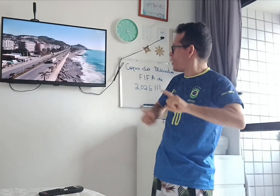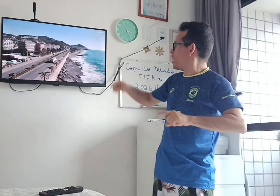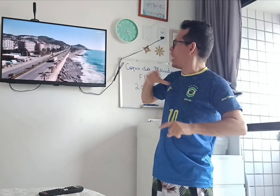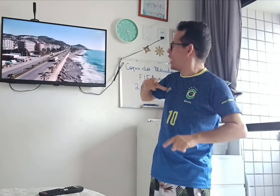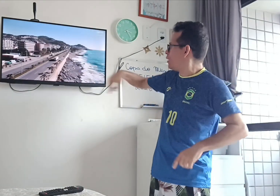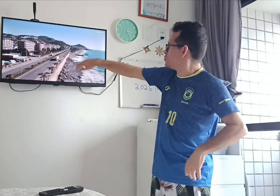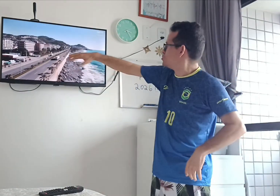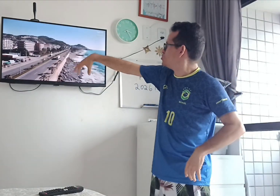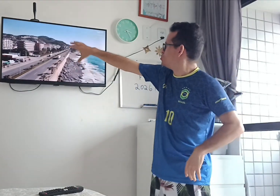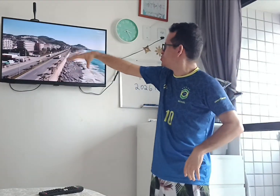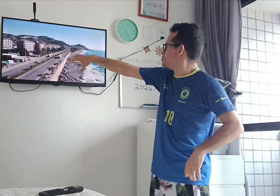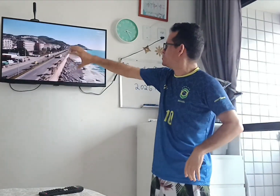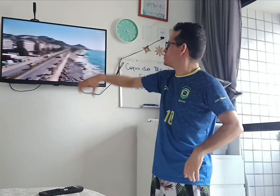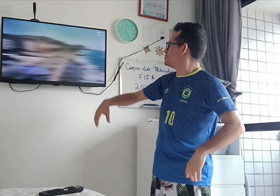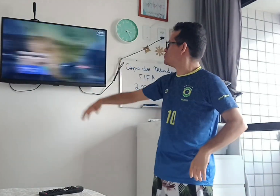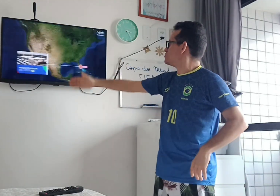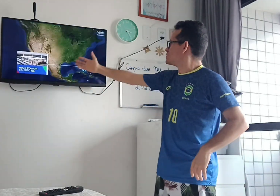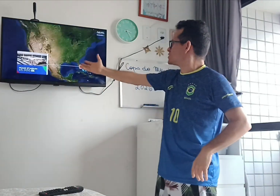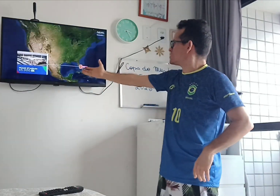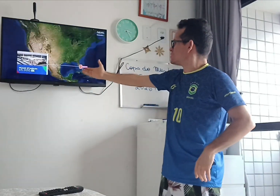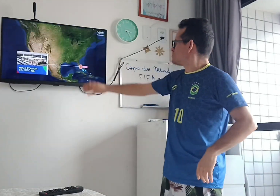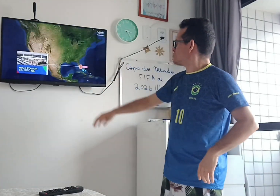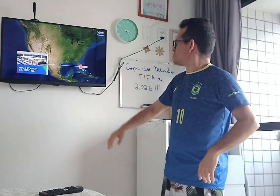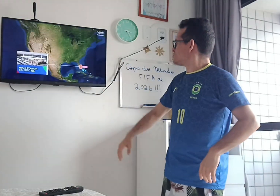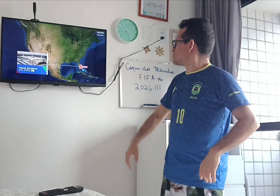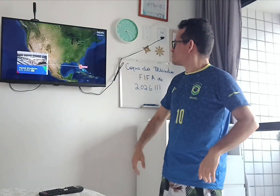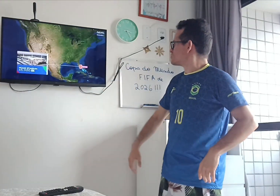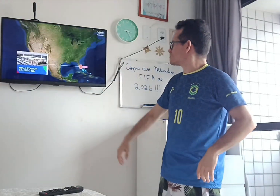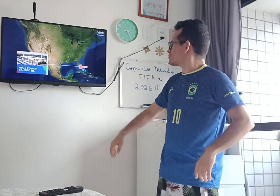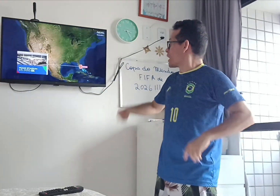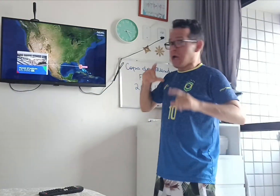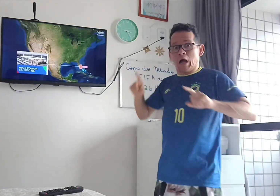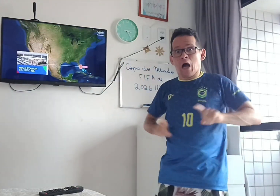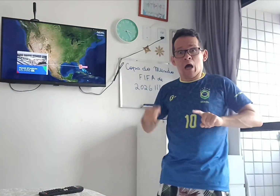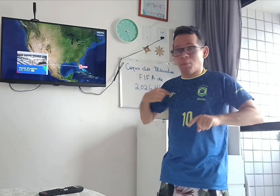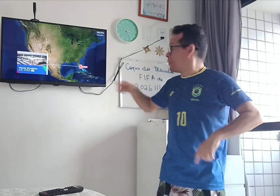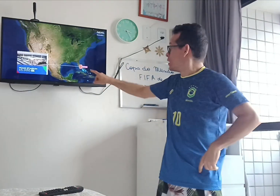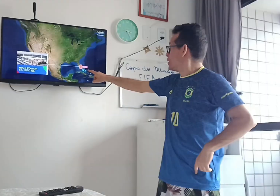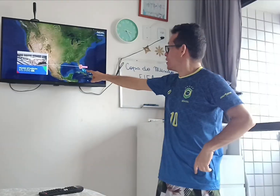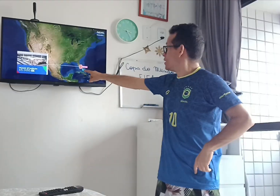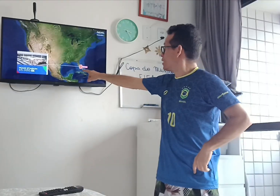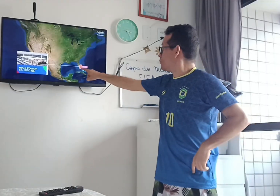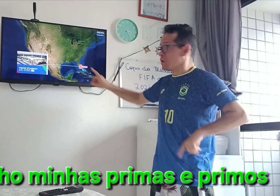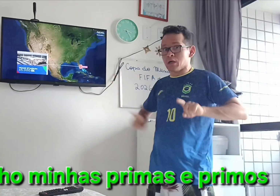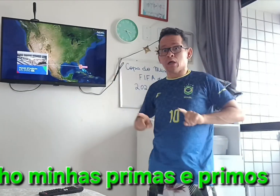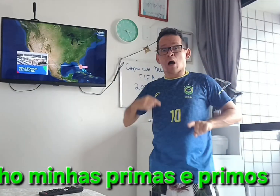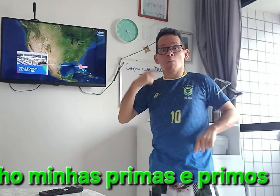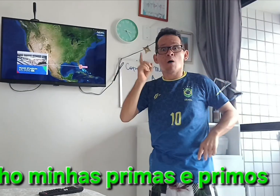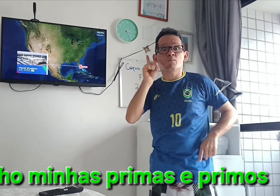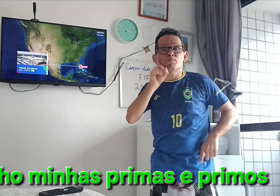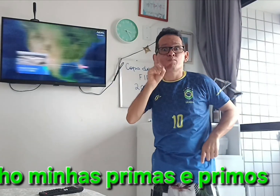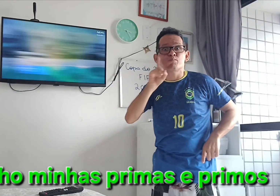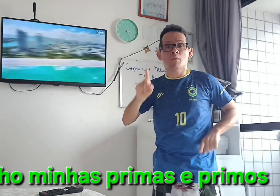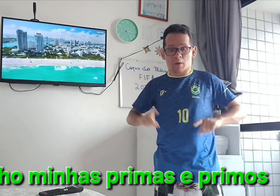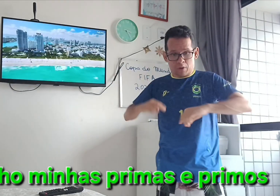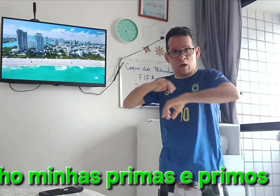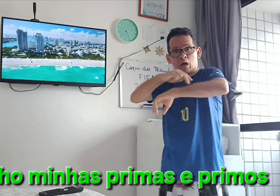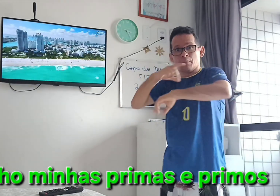to coast. Miami Stadium, capacity 65,000, Miami. Miami is one of the